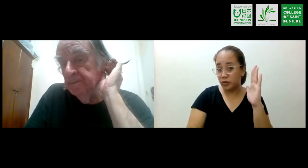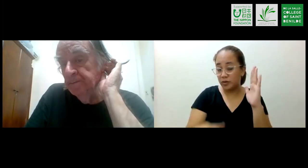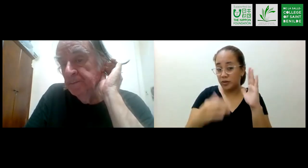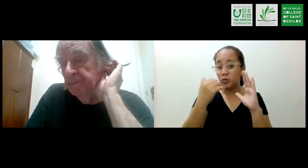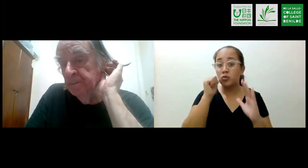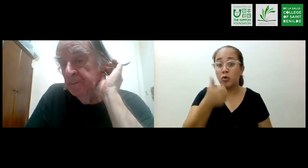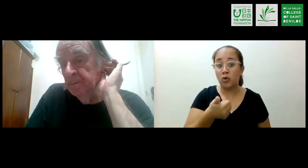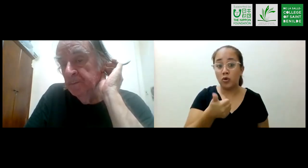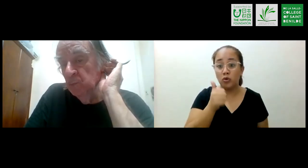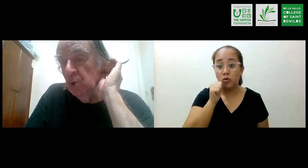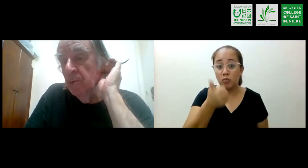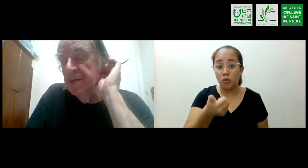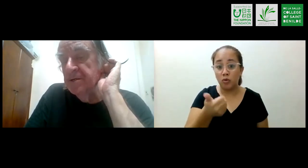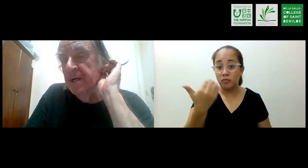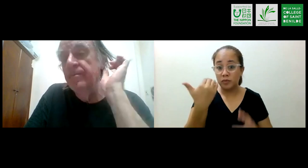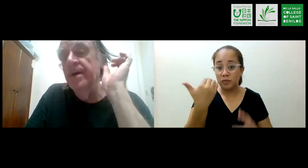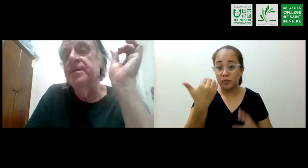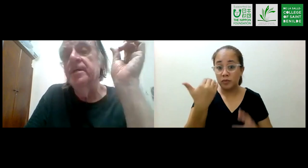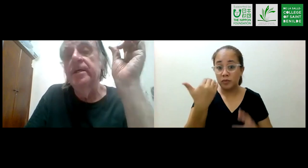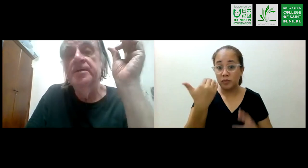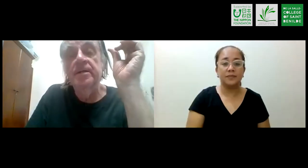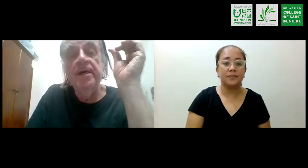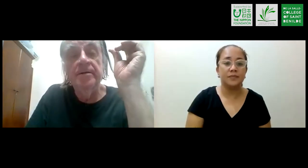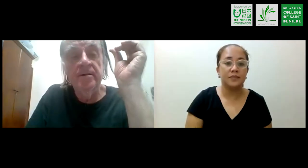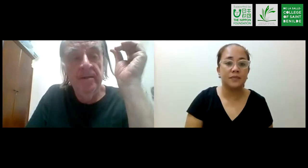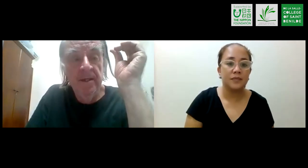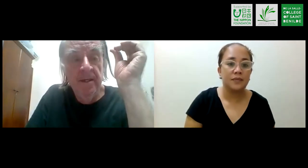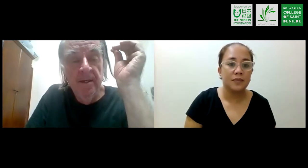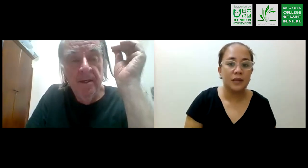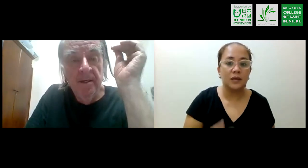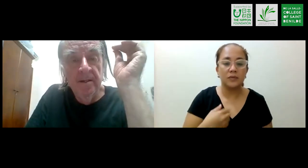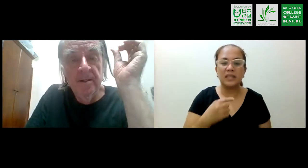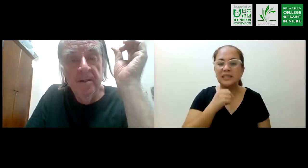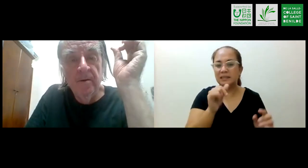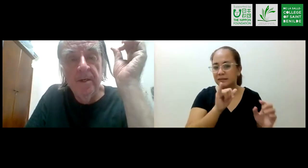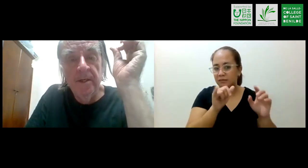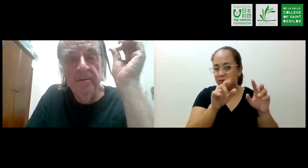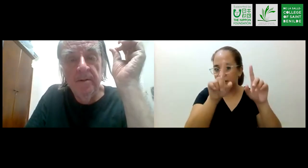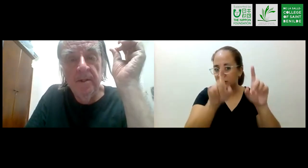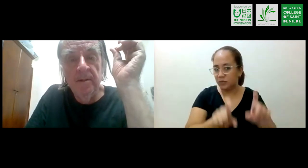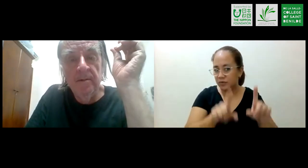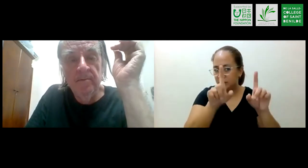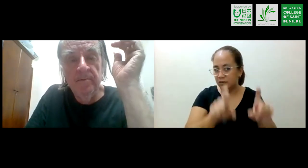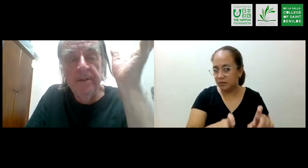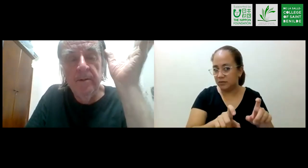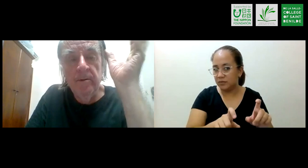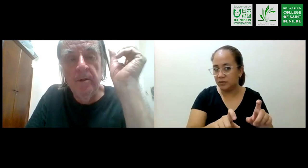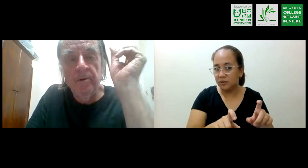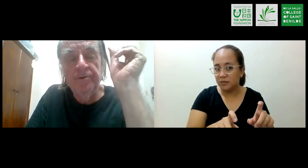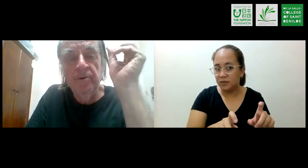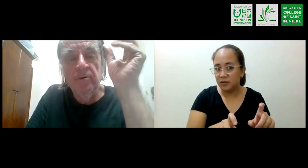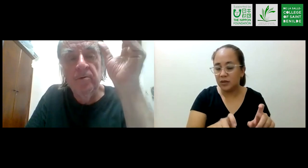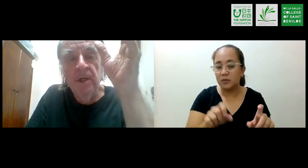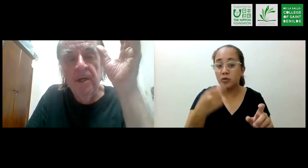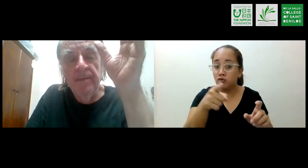tomorrow. So it'll be the same basically as the test. Okay, but then you can